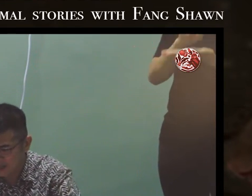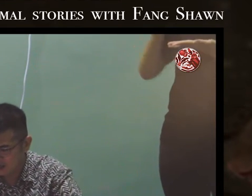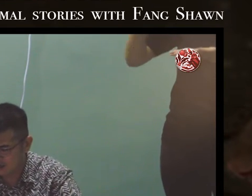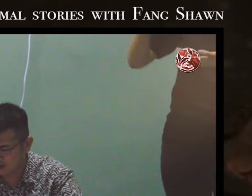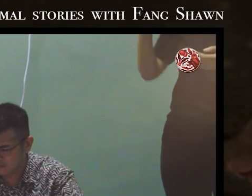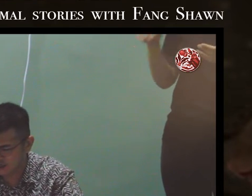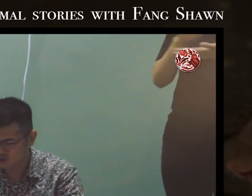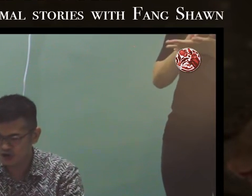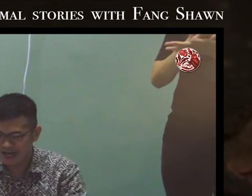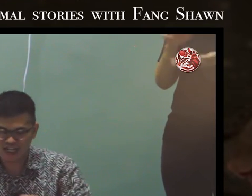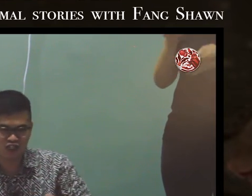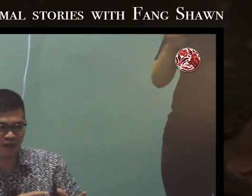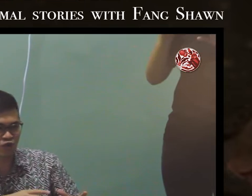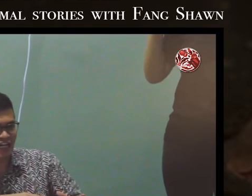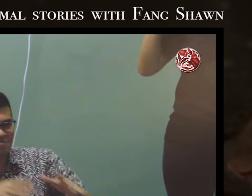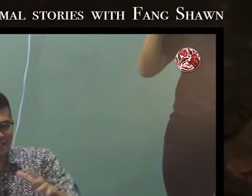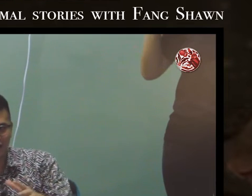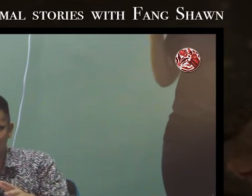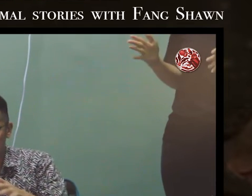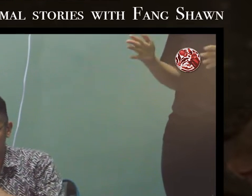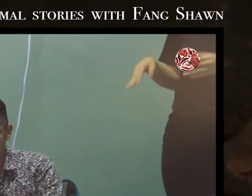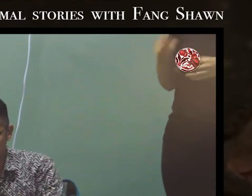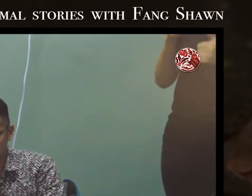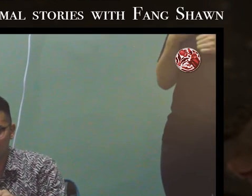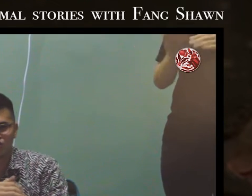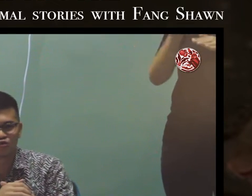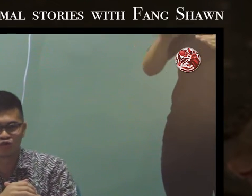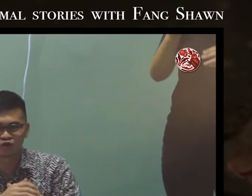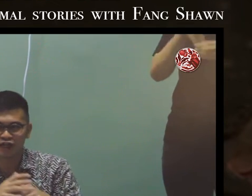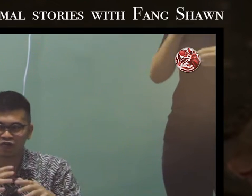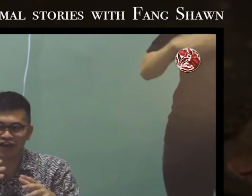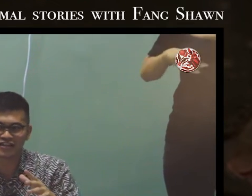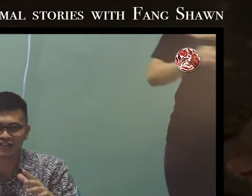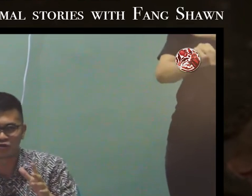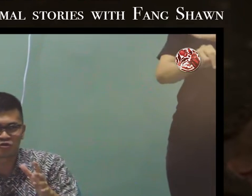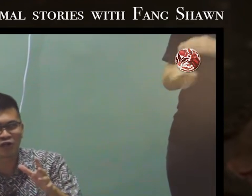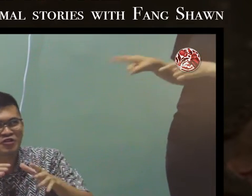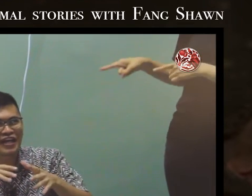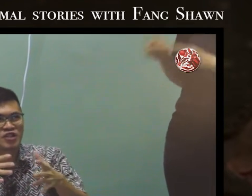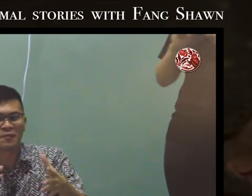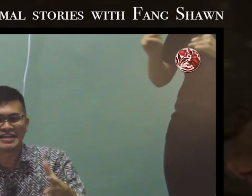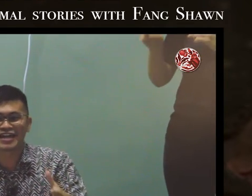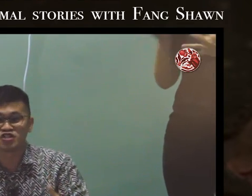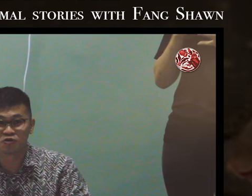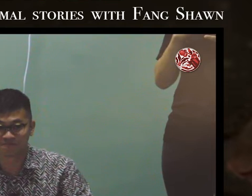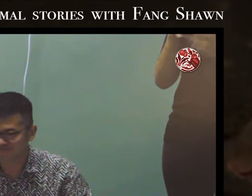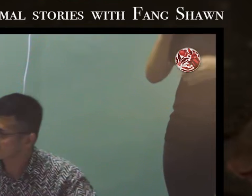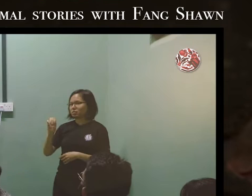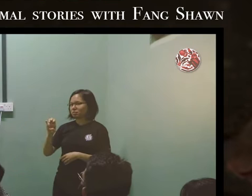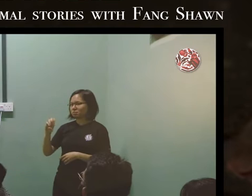nature. And so I actually went to study media in poly to try to find to get a job in Nat